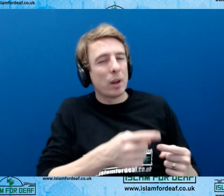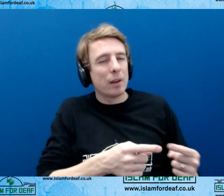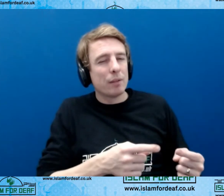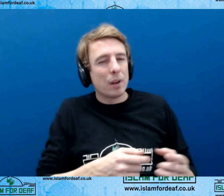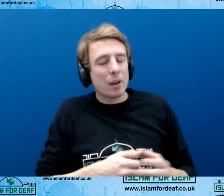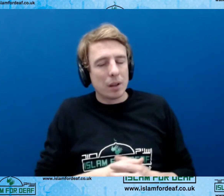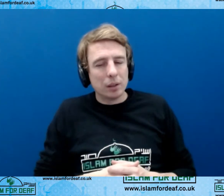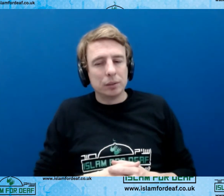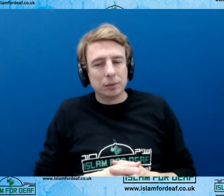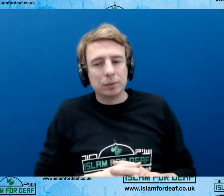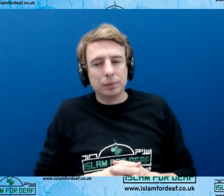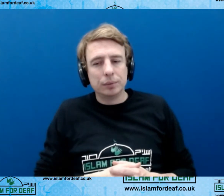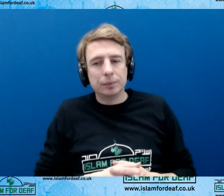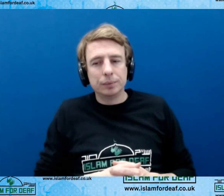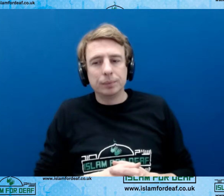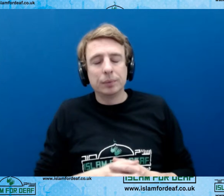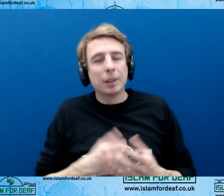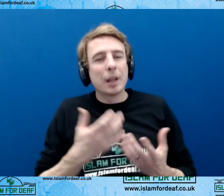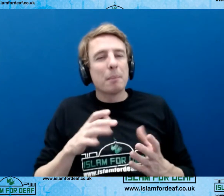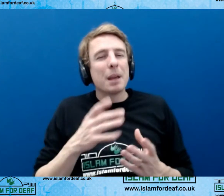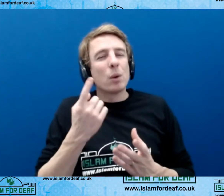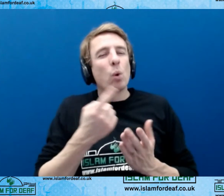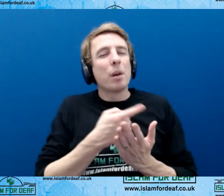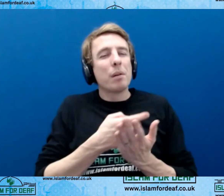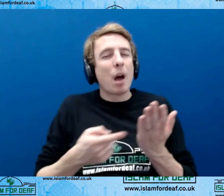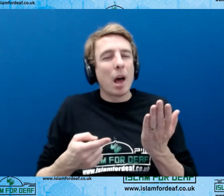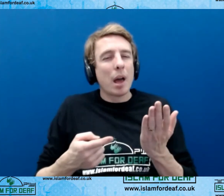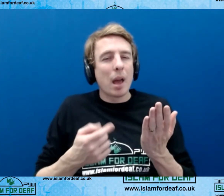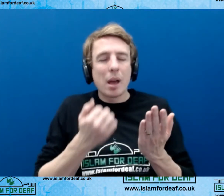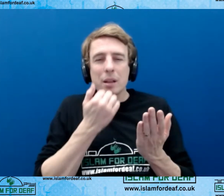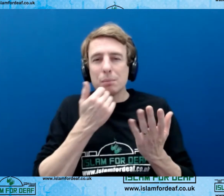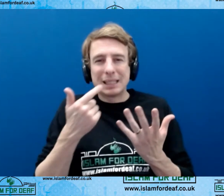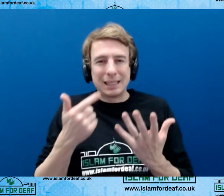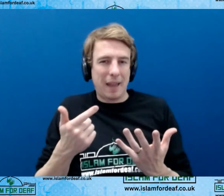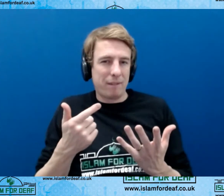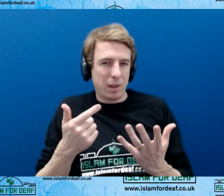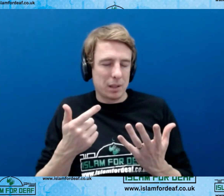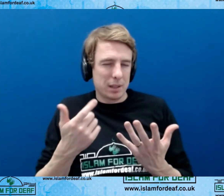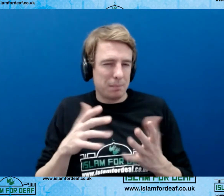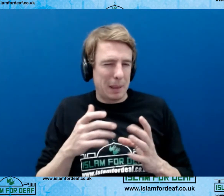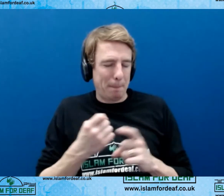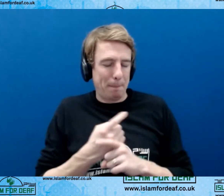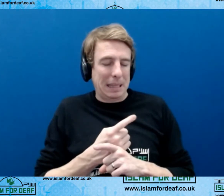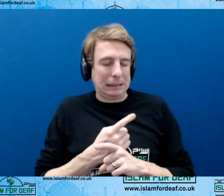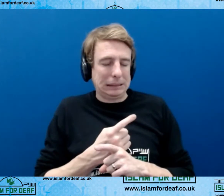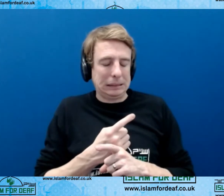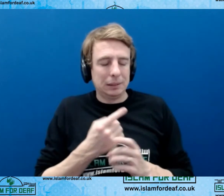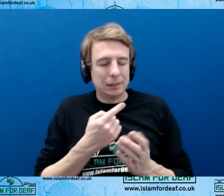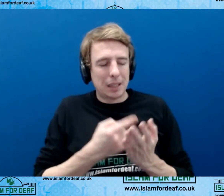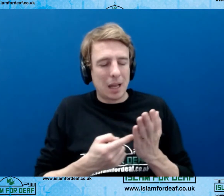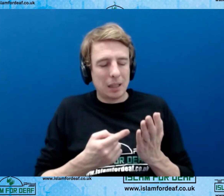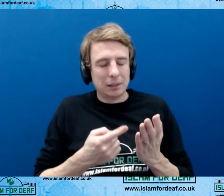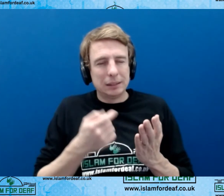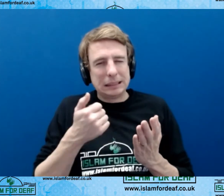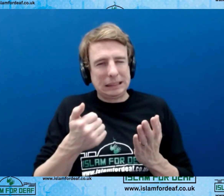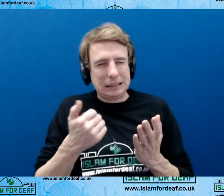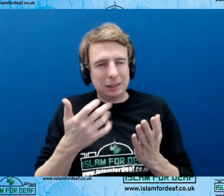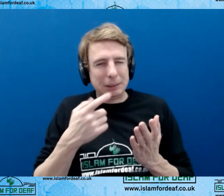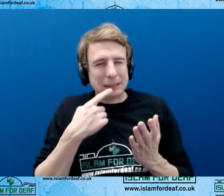I omitted a verse, and it was verse 7. It was, and before it, verse 6, which I didn't admit, but